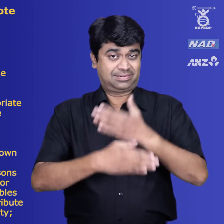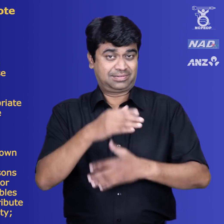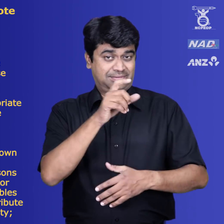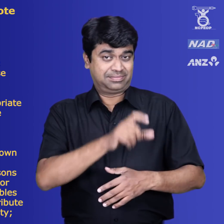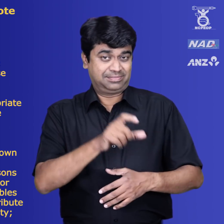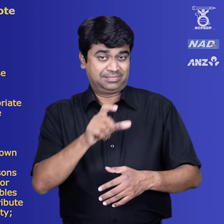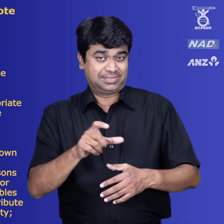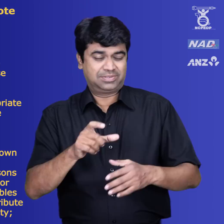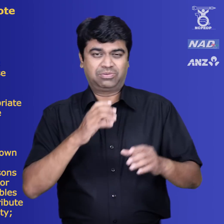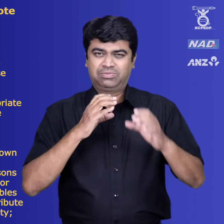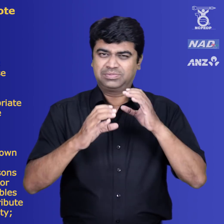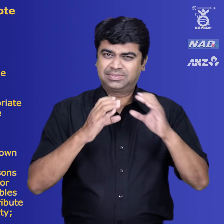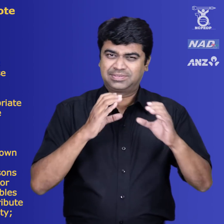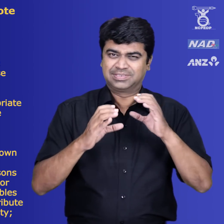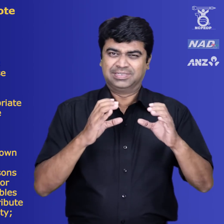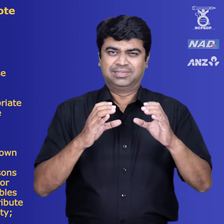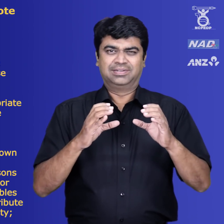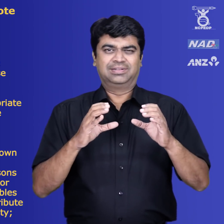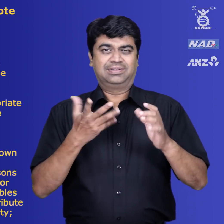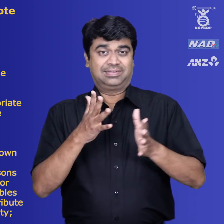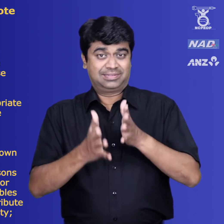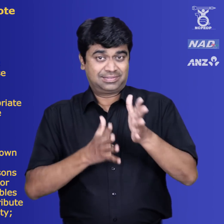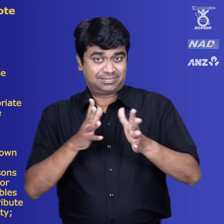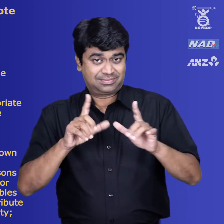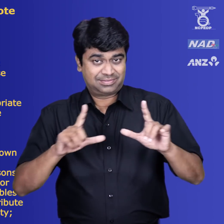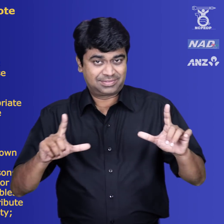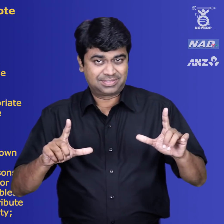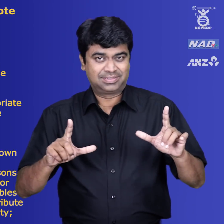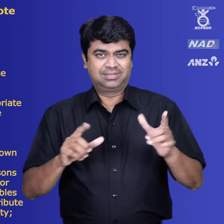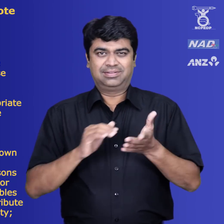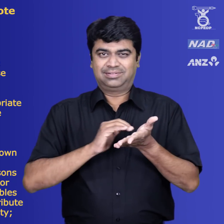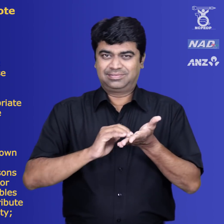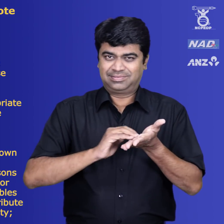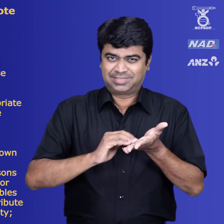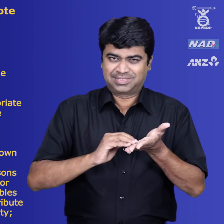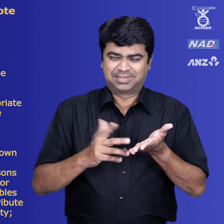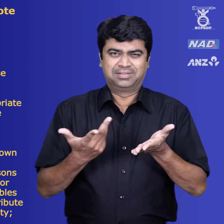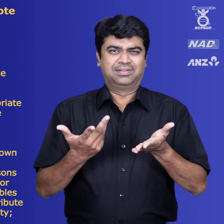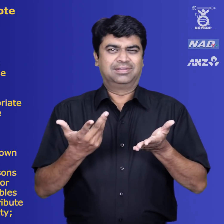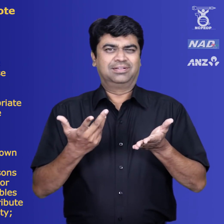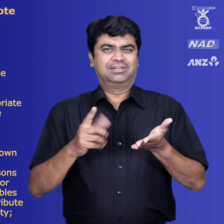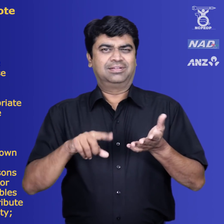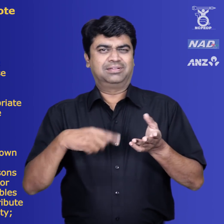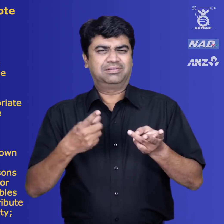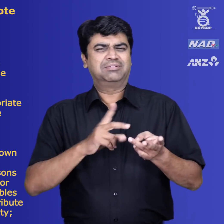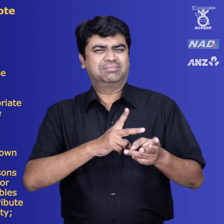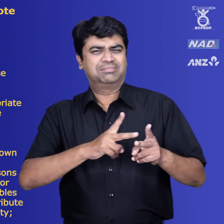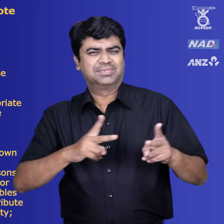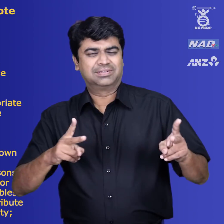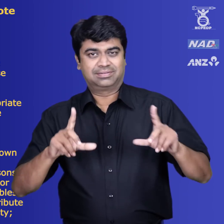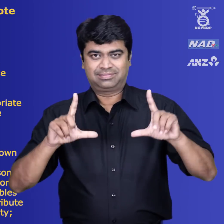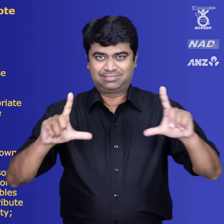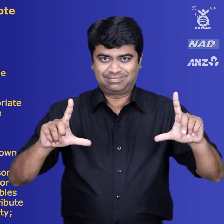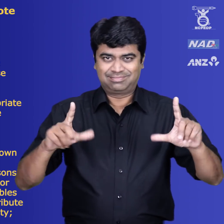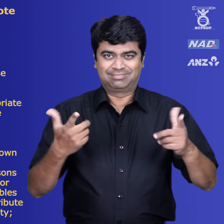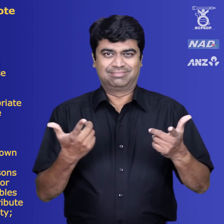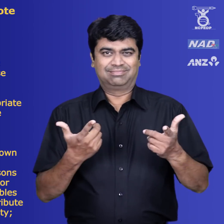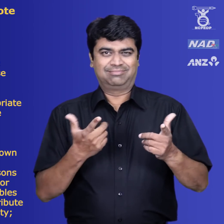and sign language, to supplement the use of one's own speech to fulfill the daily communication needs of persons